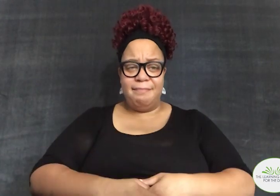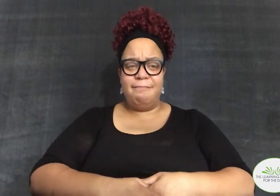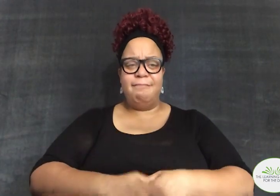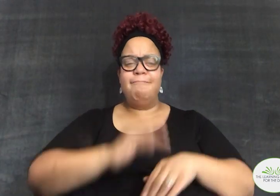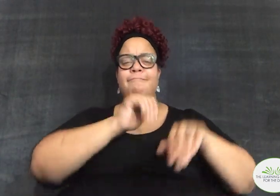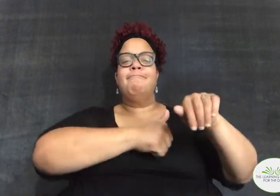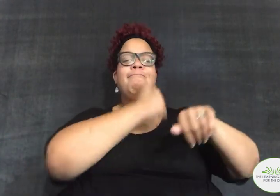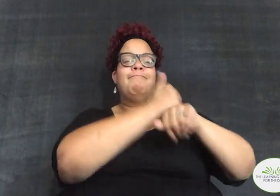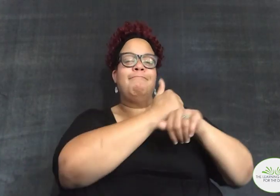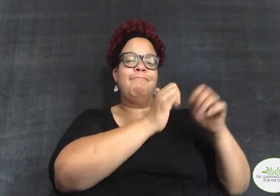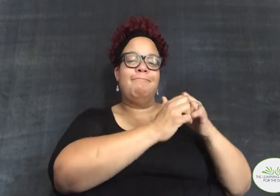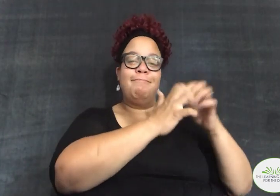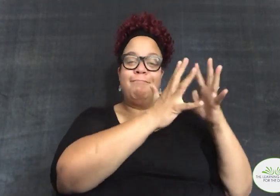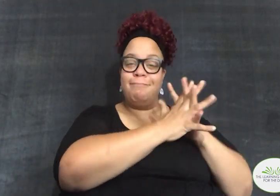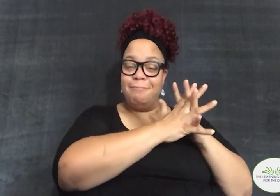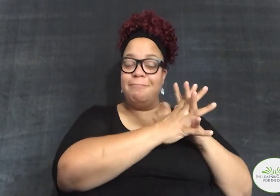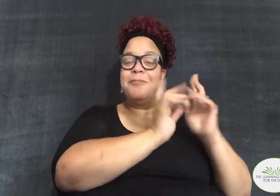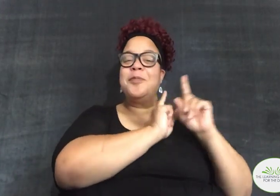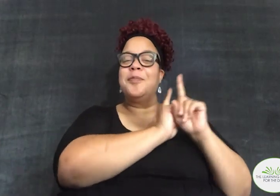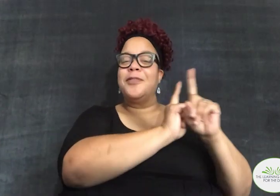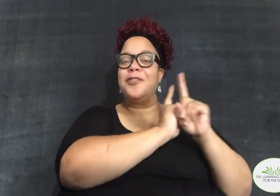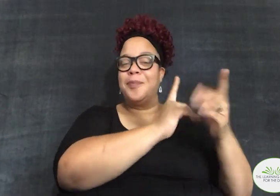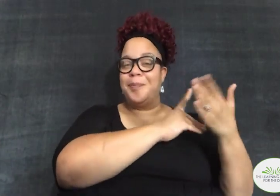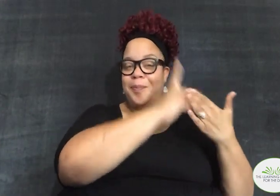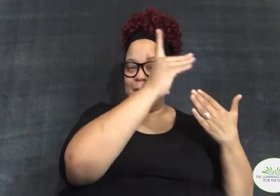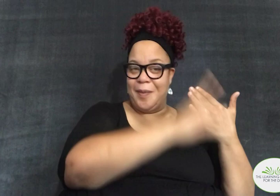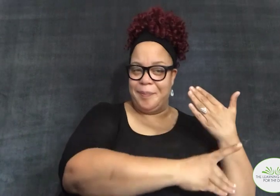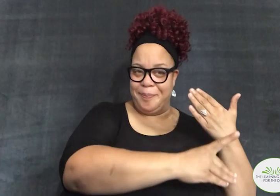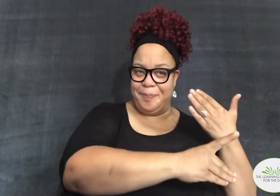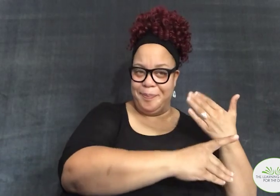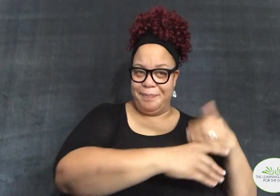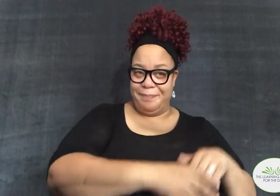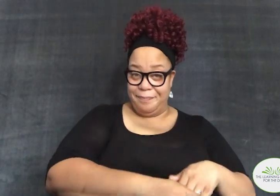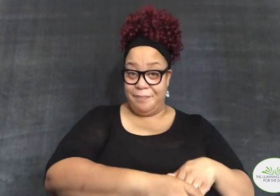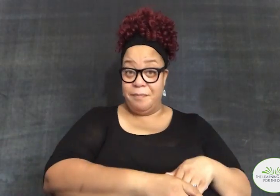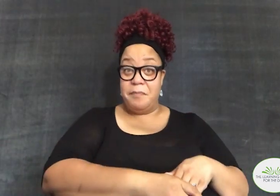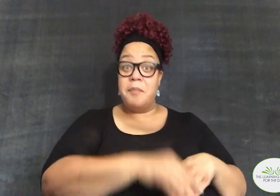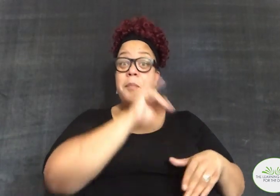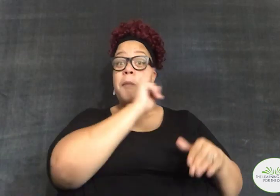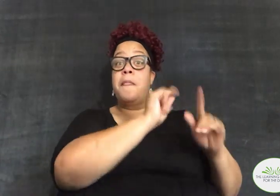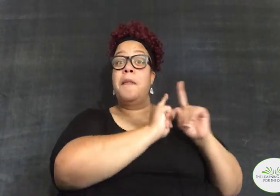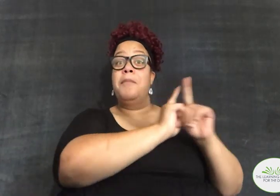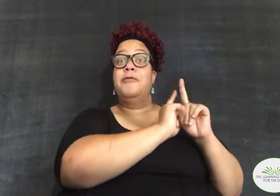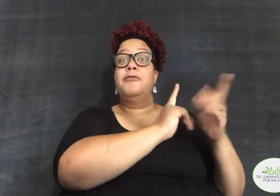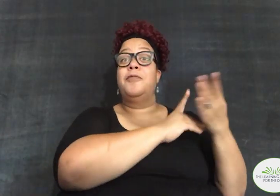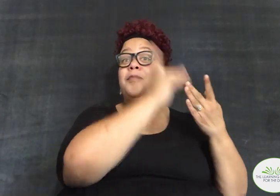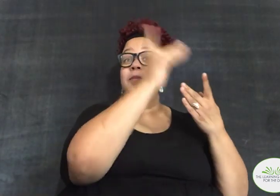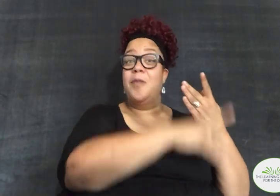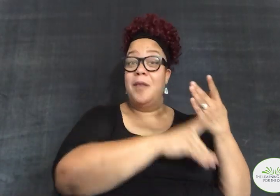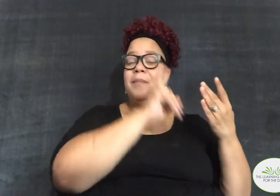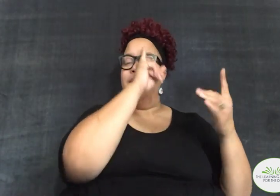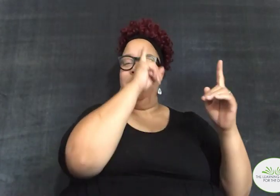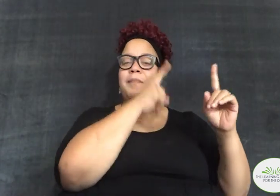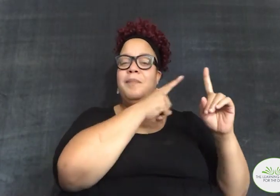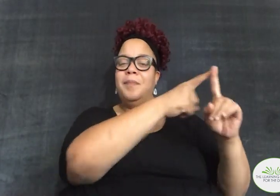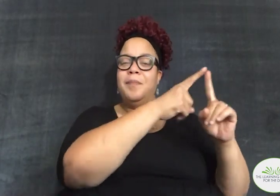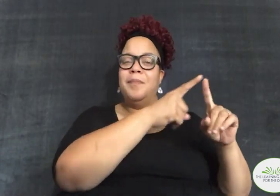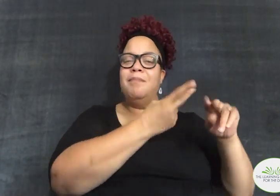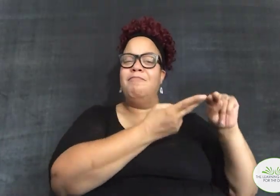We will establish a mentorship program to increase opportunities for teachers. We will ensure administrators that field trips are and interpreters of color